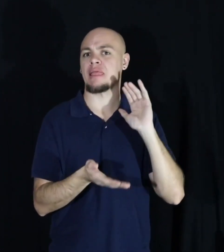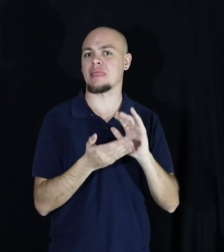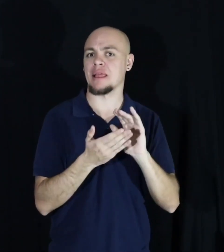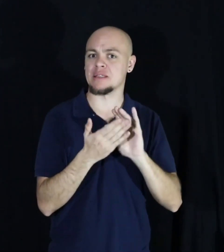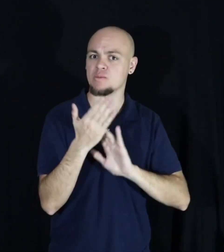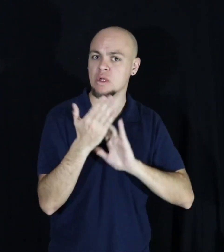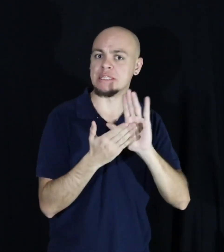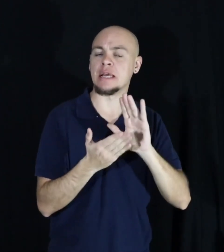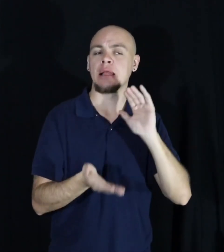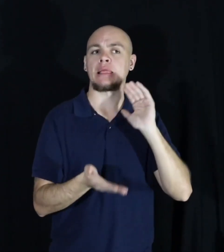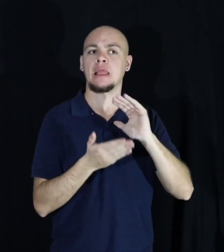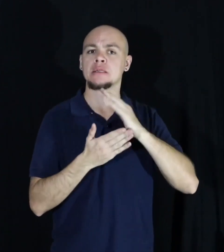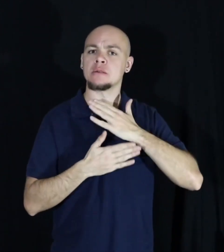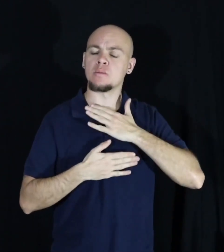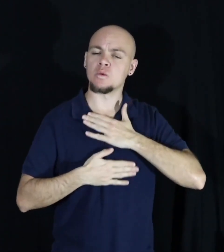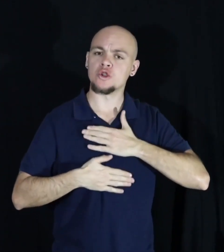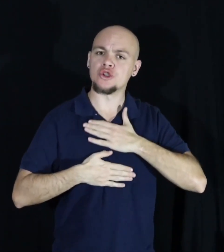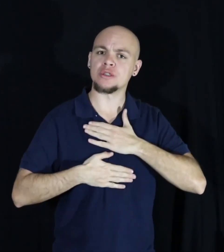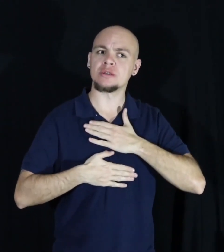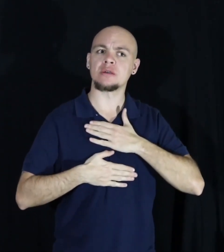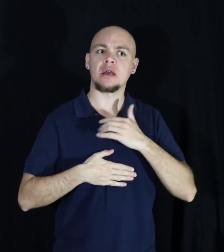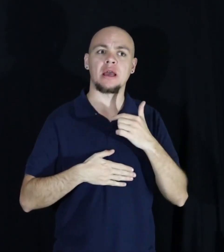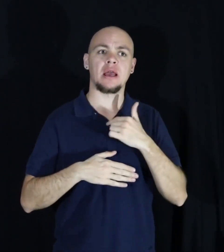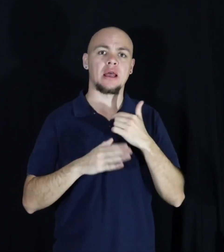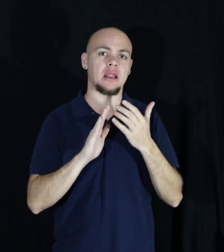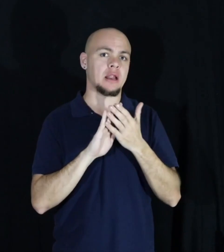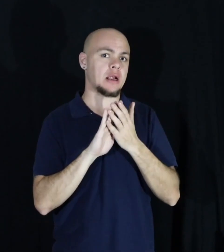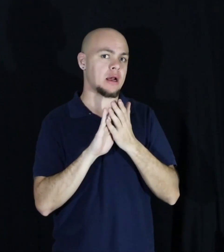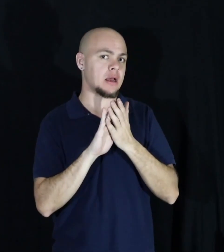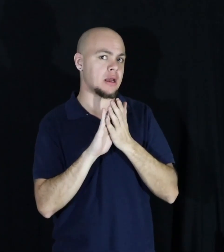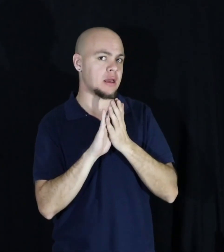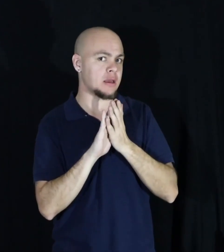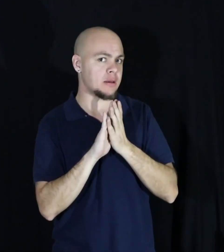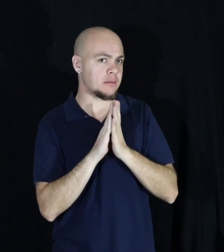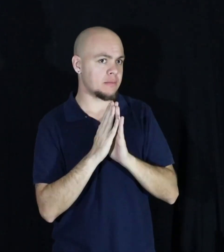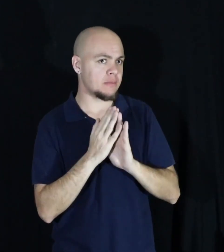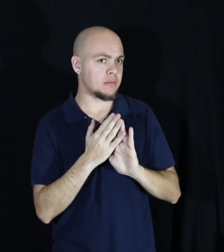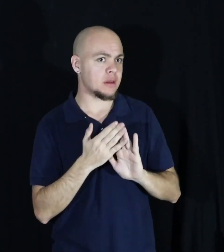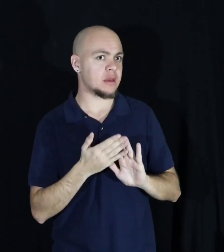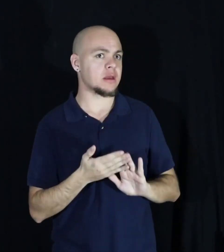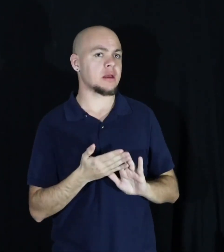gratitude. And then I became a dad.